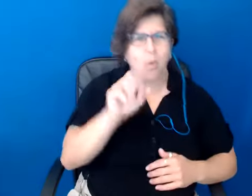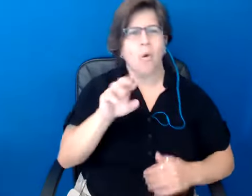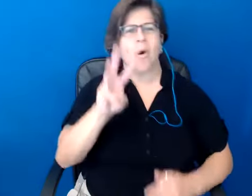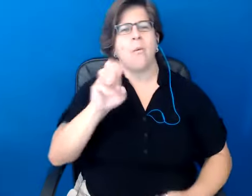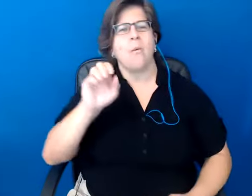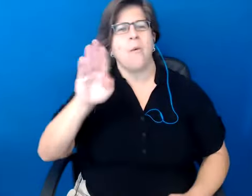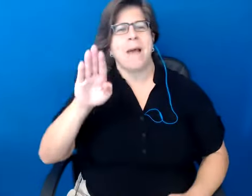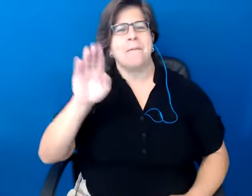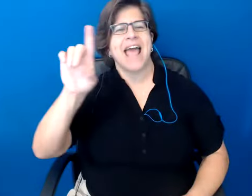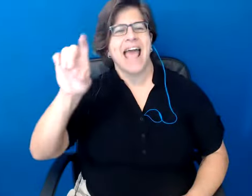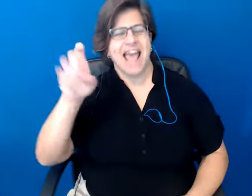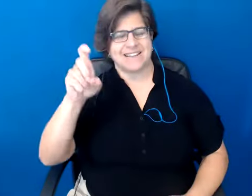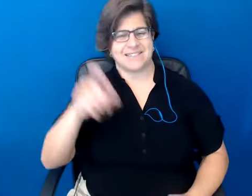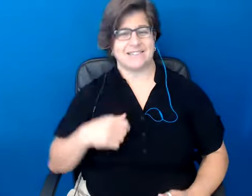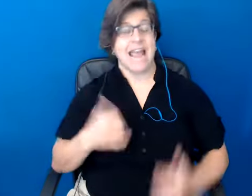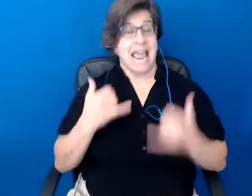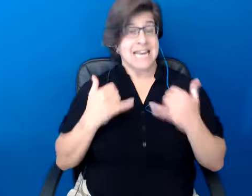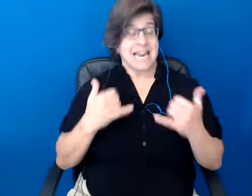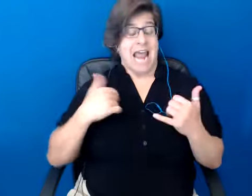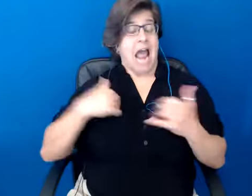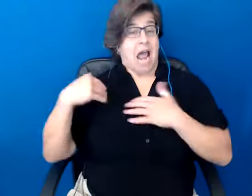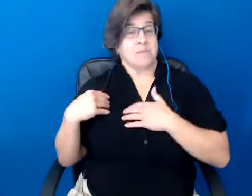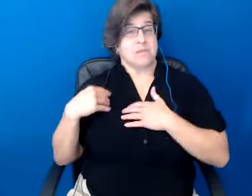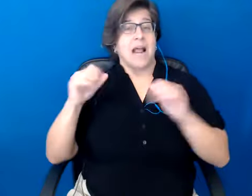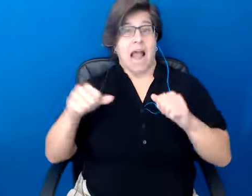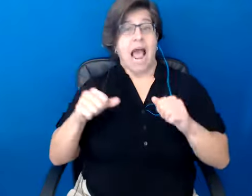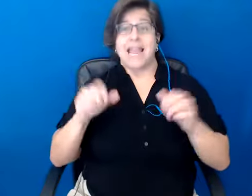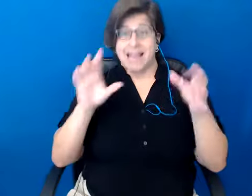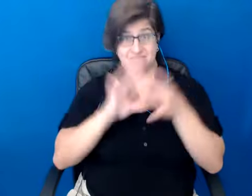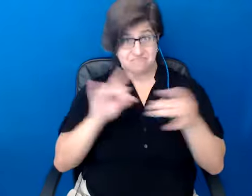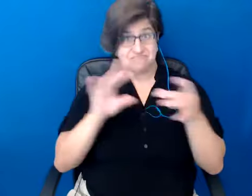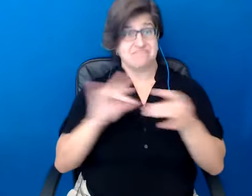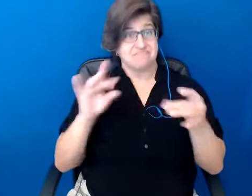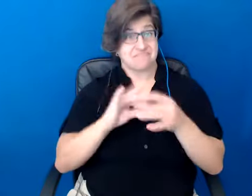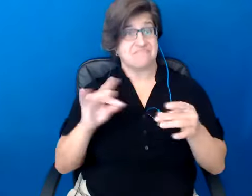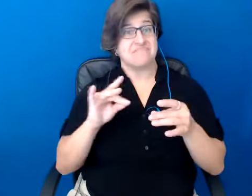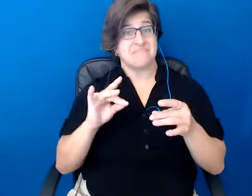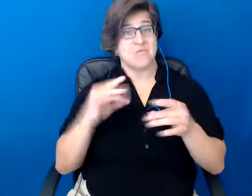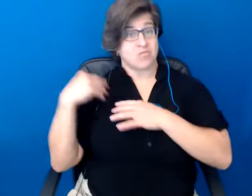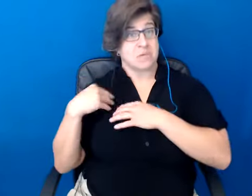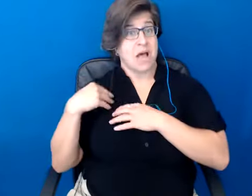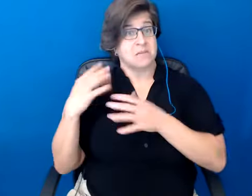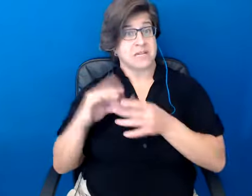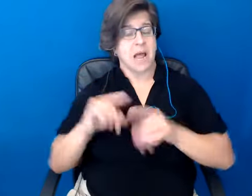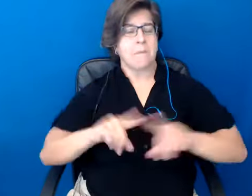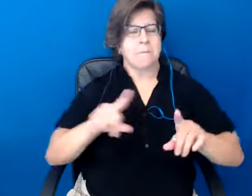of Zoom or WebEx. And today I am responsible. I can cite the